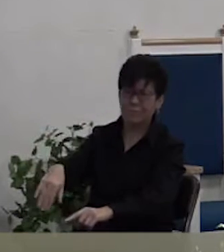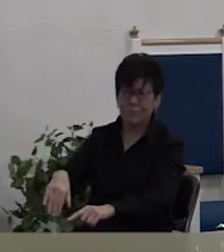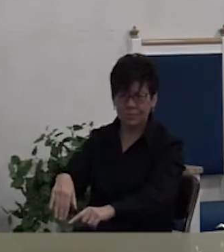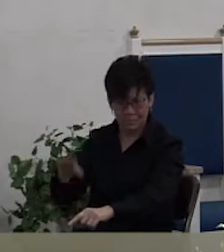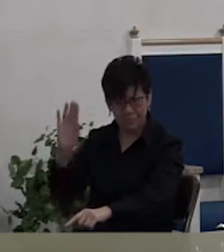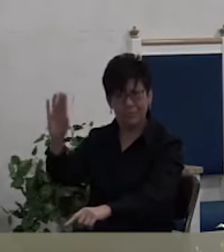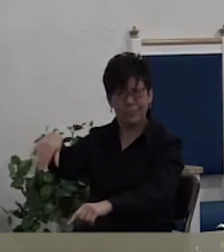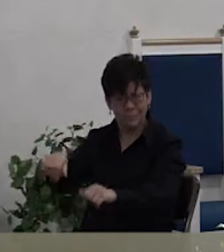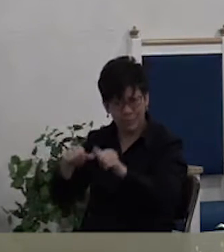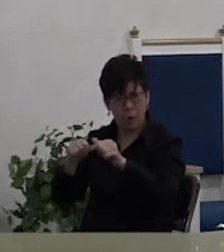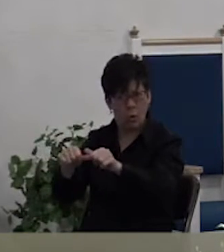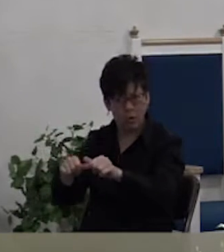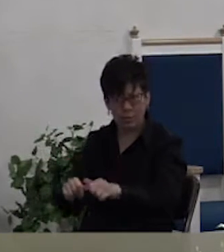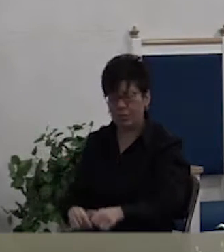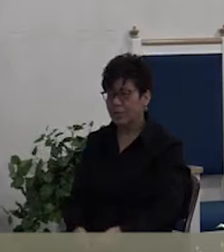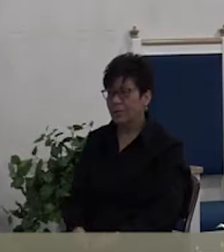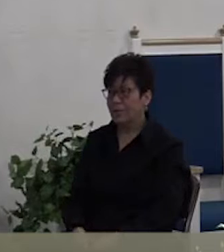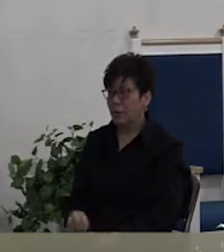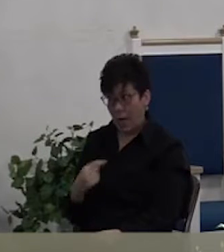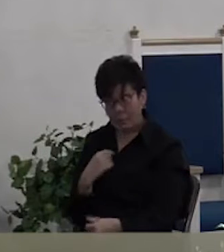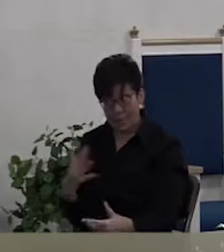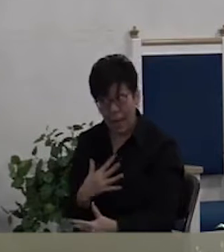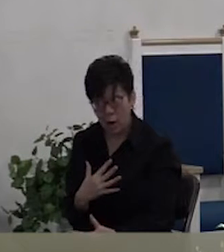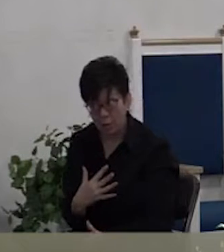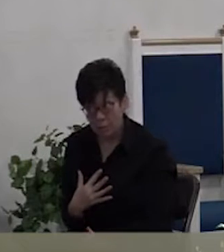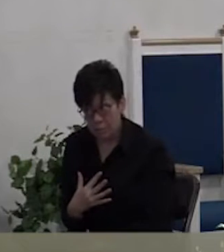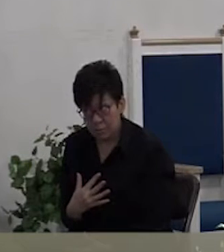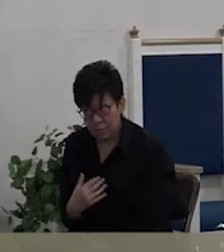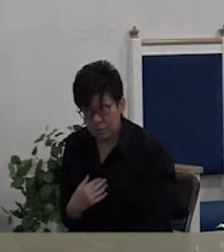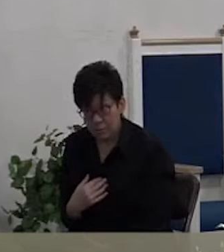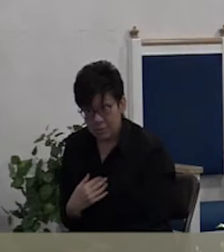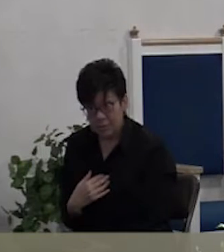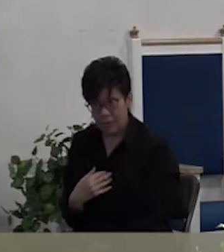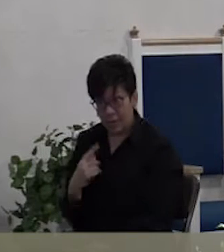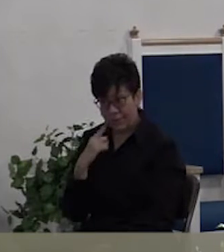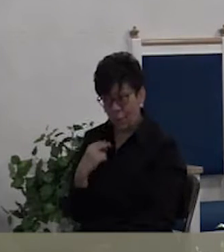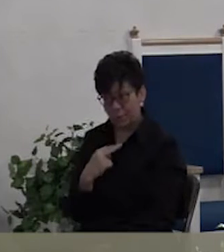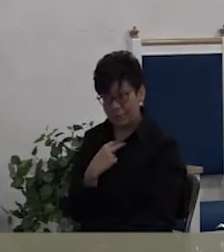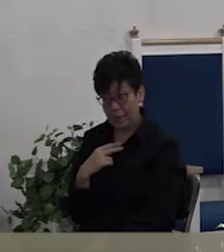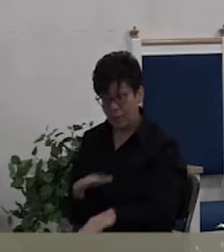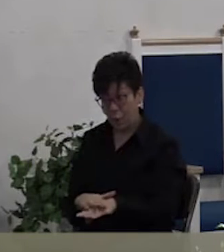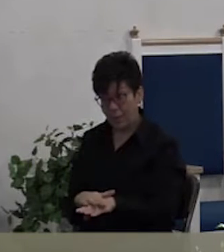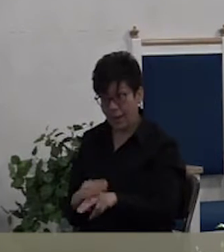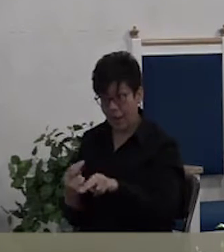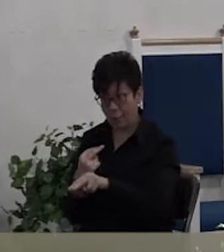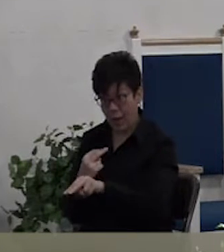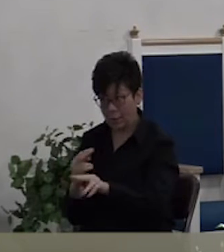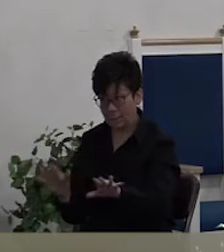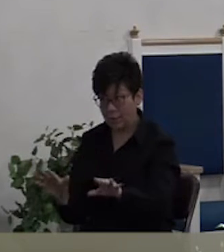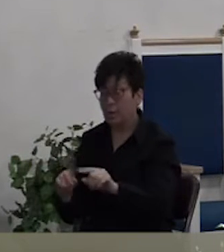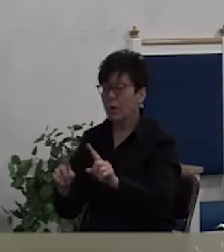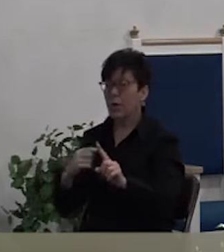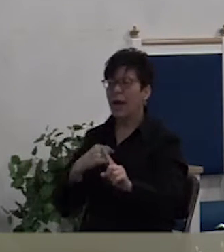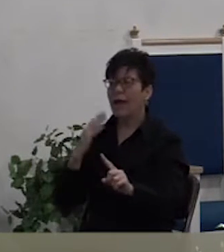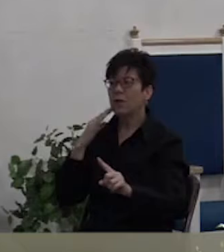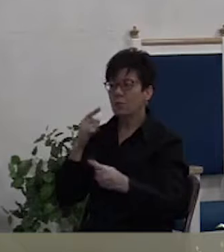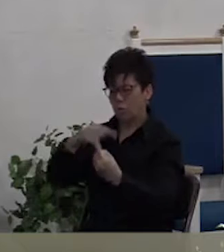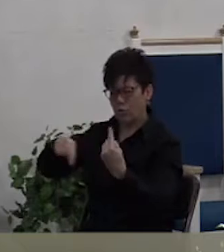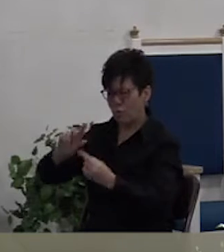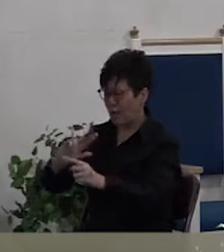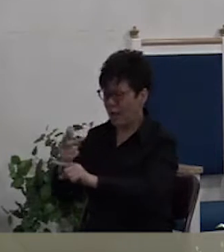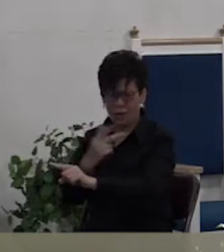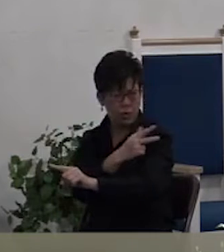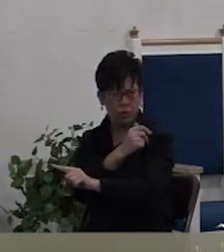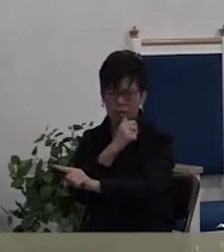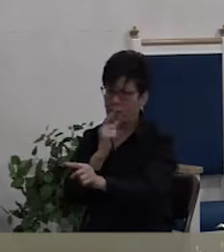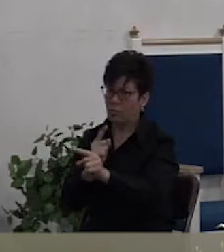going. I was scared because I thought we was going to be stuck out on the highway somewhere, but I knew turning around wasn't